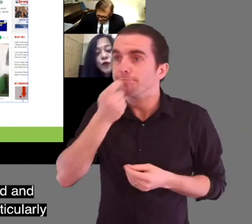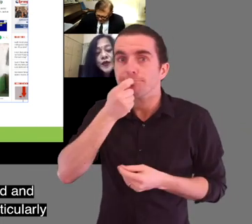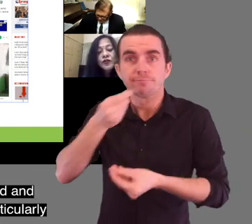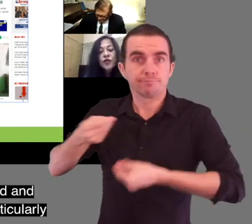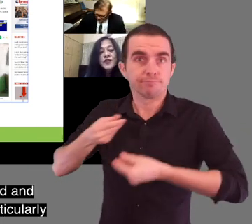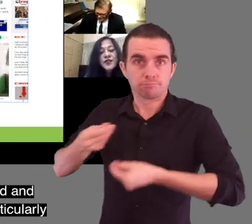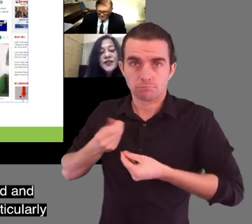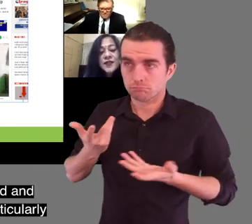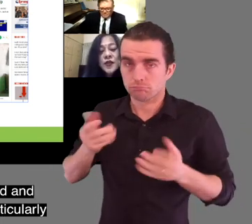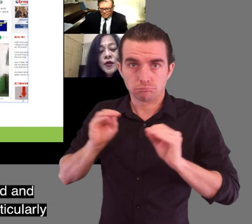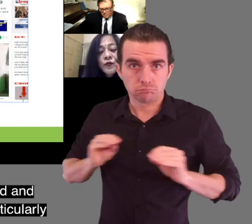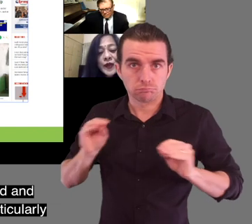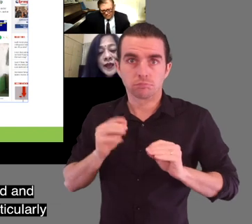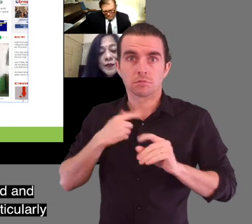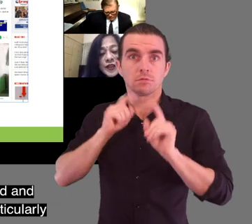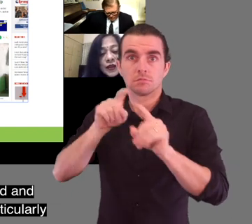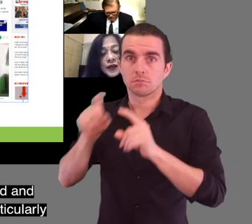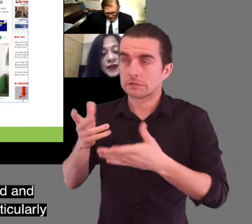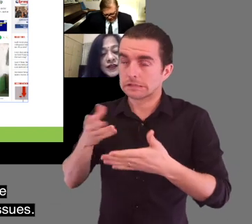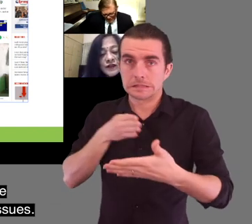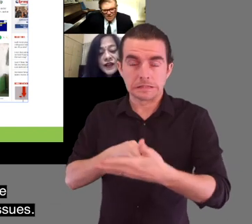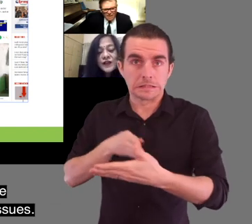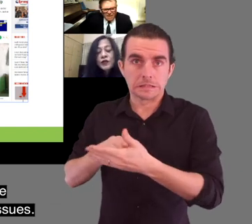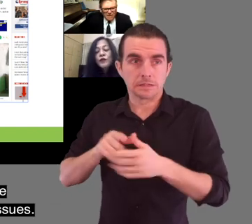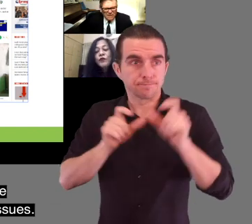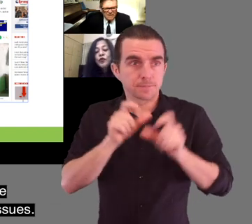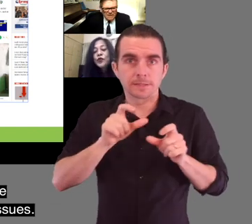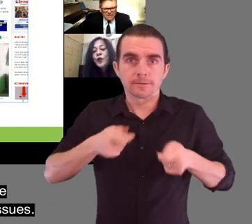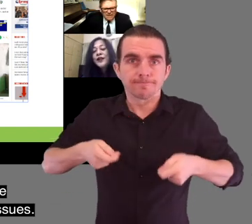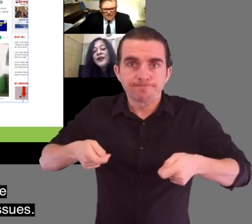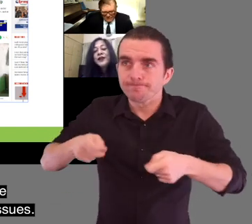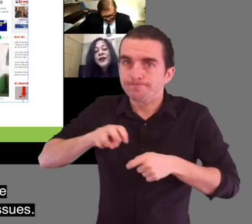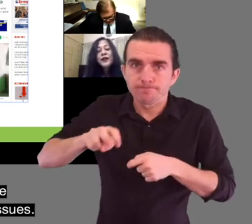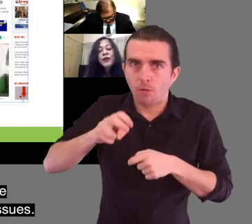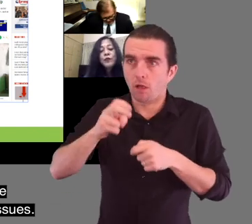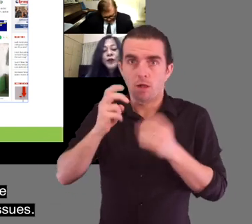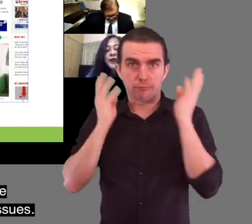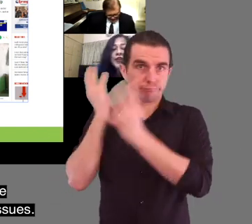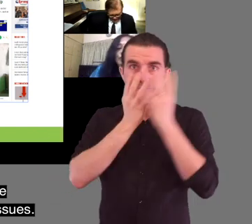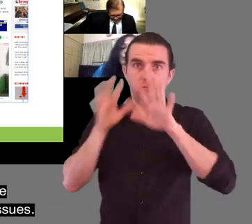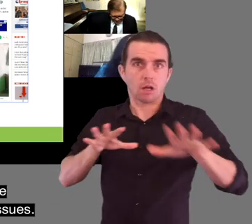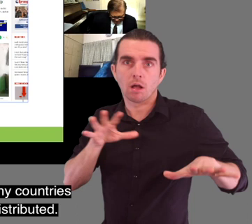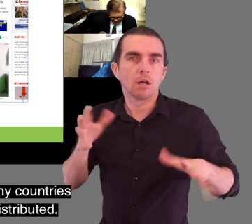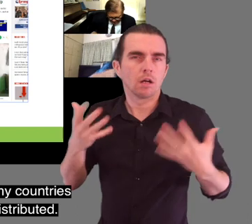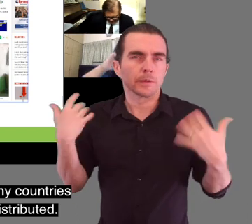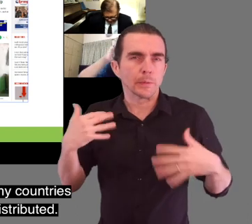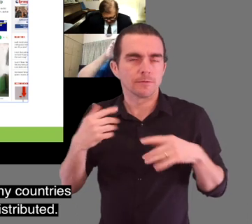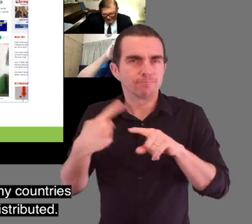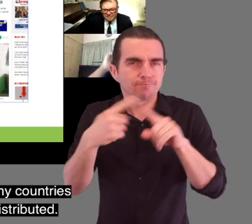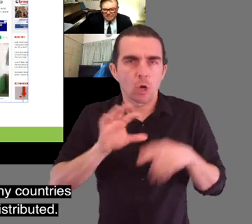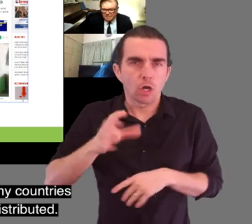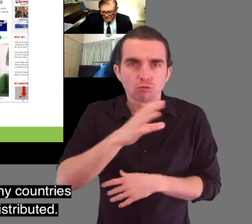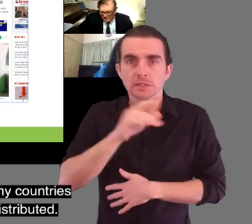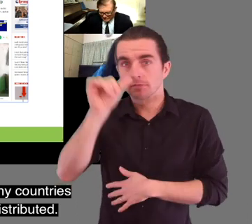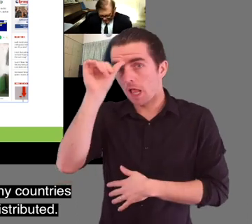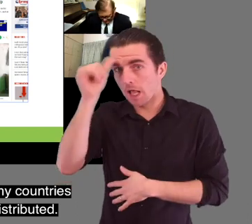to food and groceries became particularly difficult for those who had mobility issues. We do know that